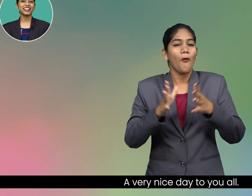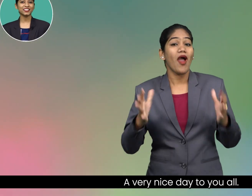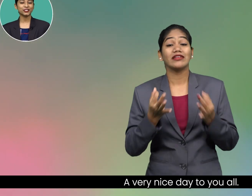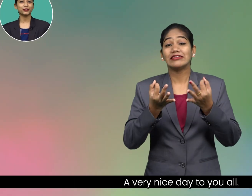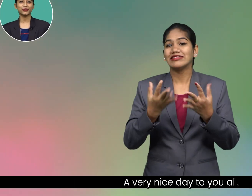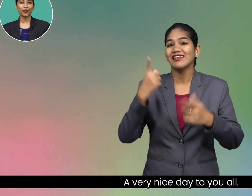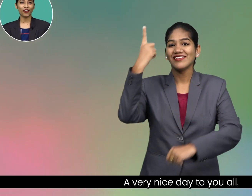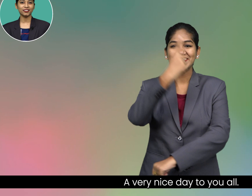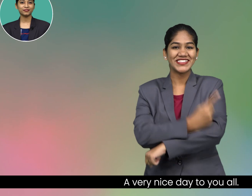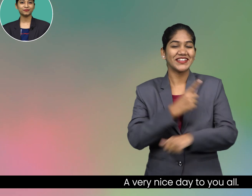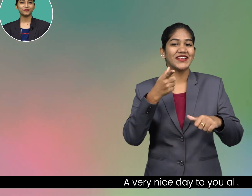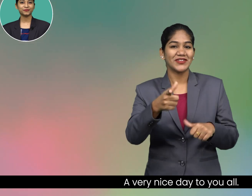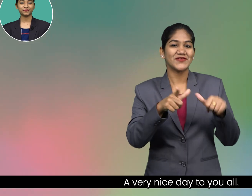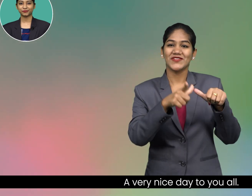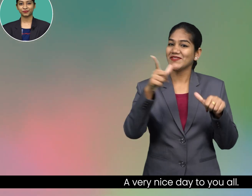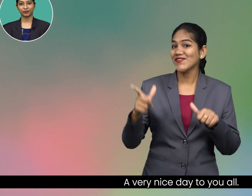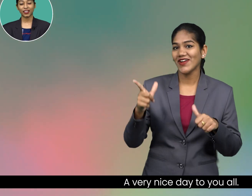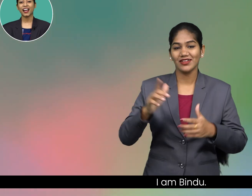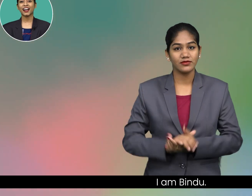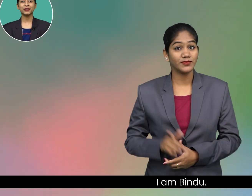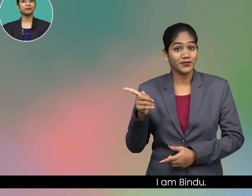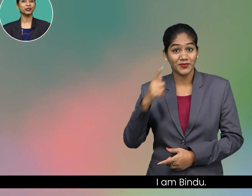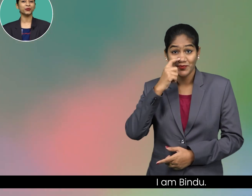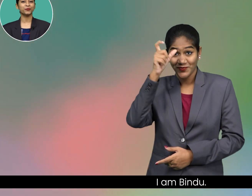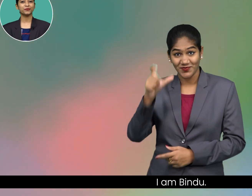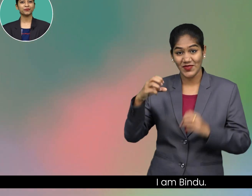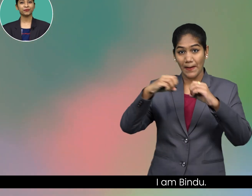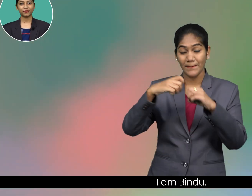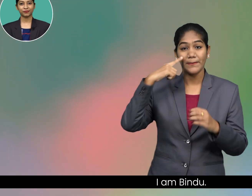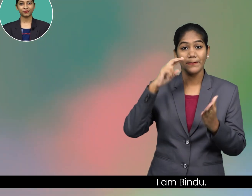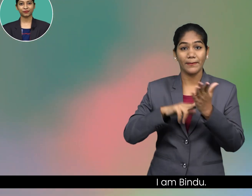A very nice day to you all. I am Bindu.